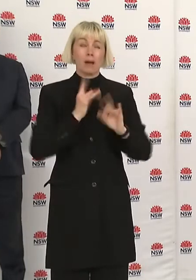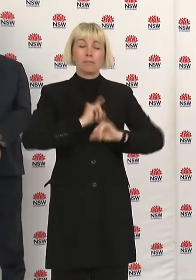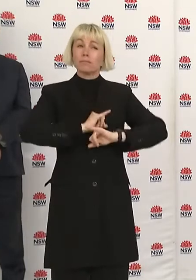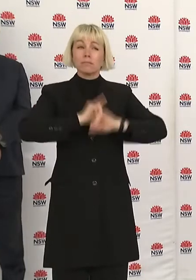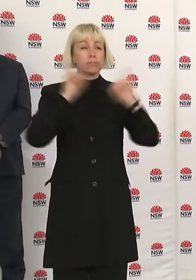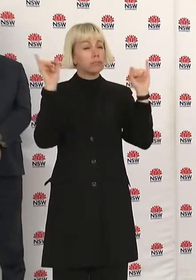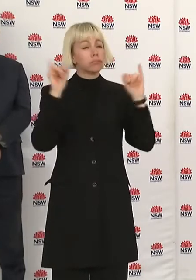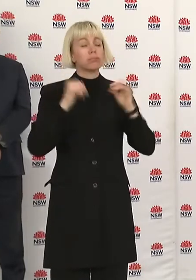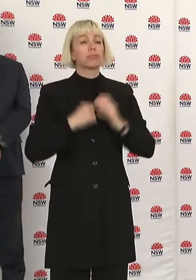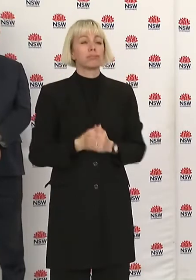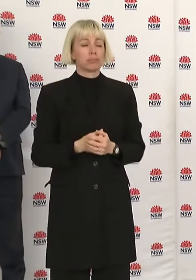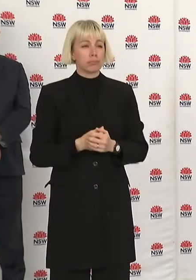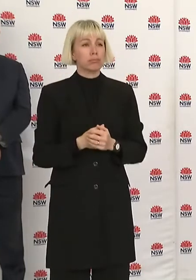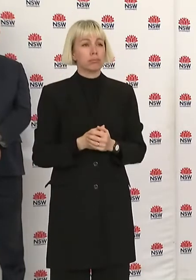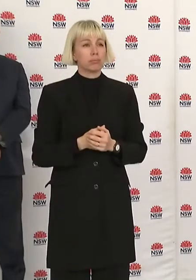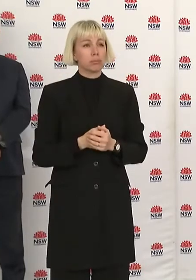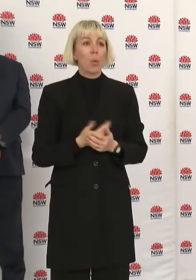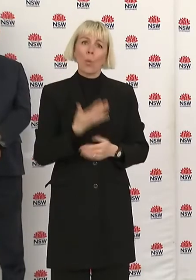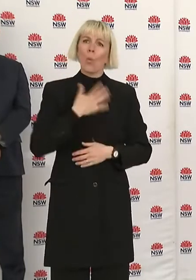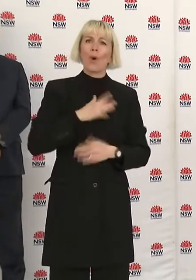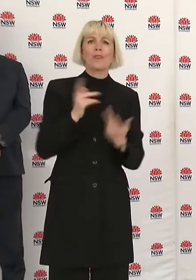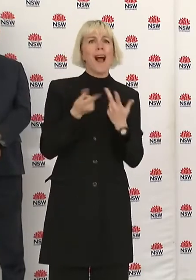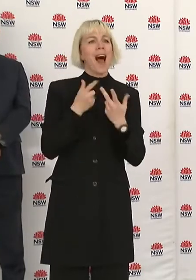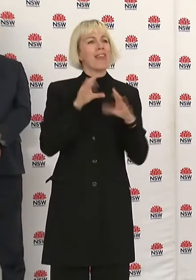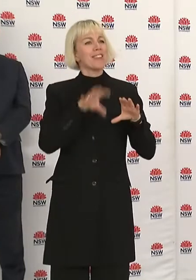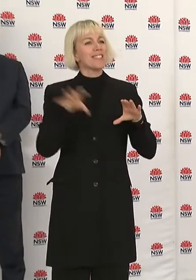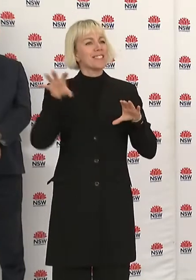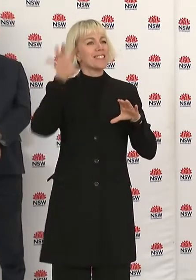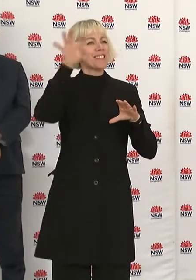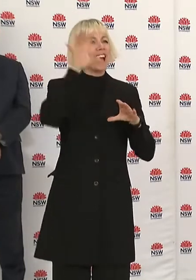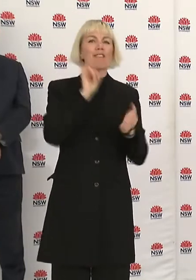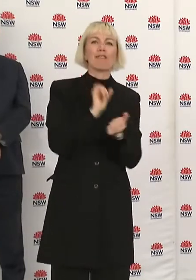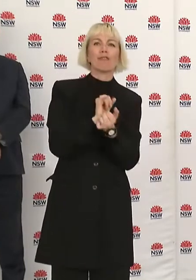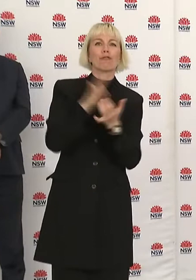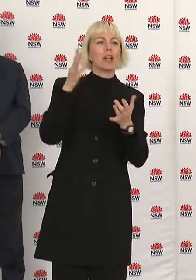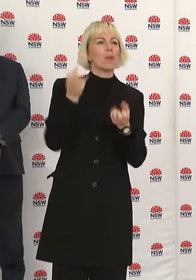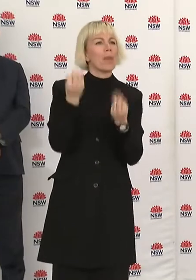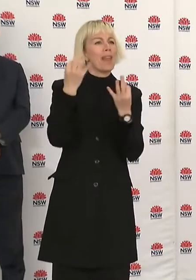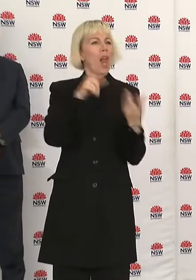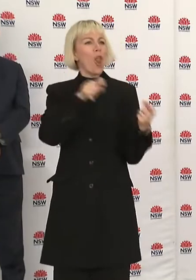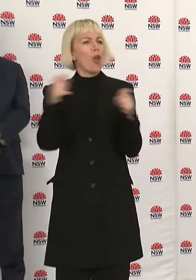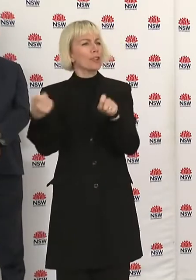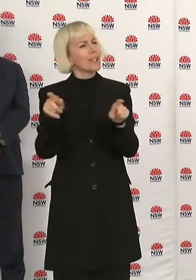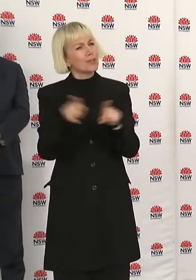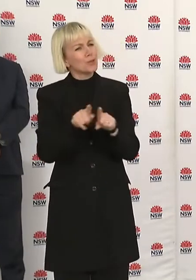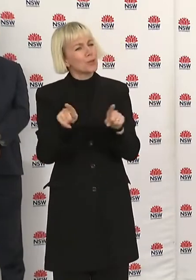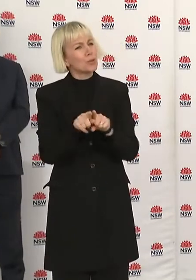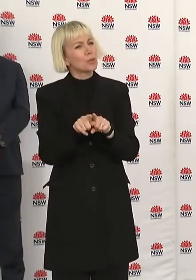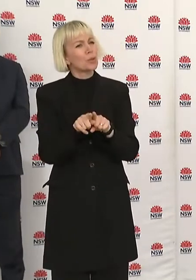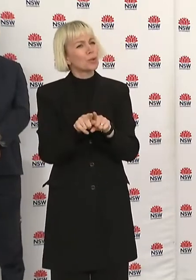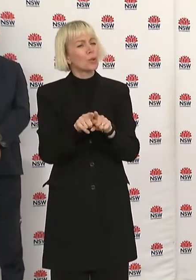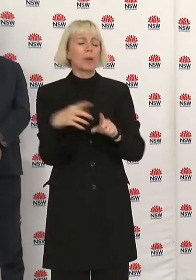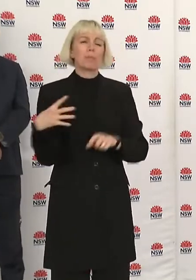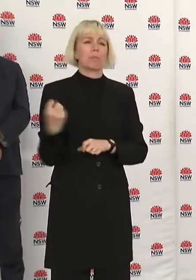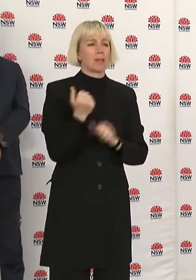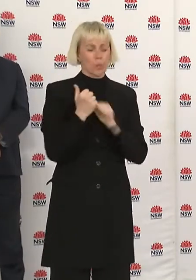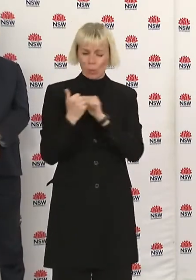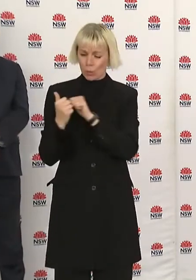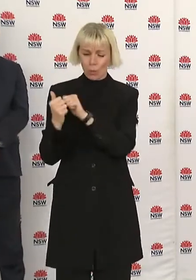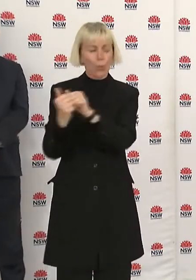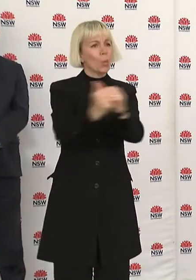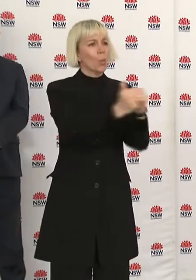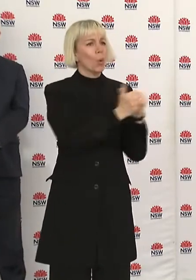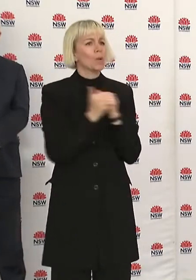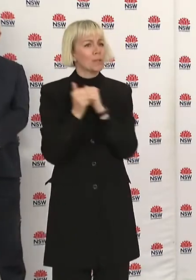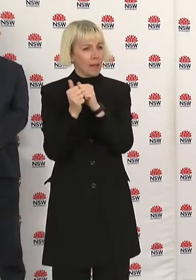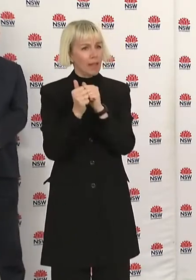states to ensure that their citizens live openly and freely, we need to have a national refocus, and we appreciate and we will continue